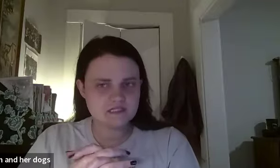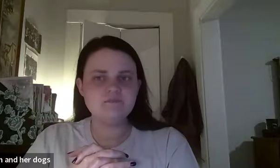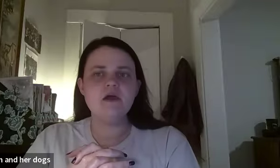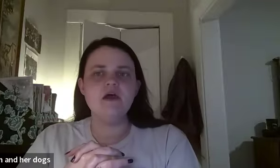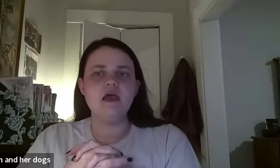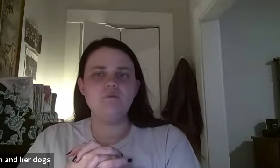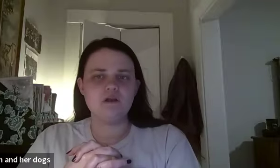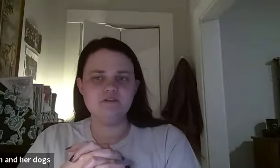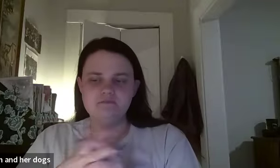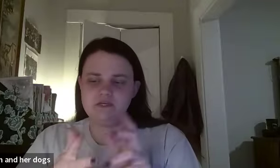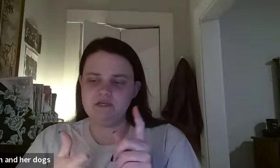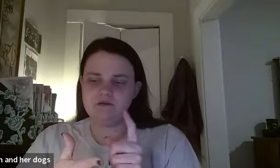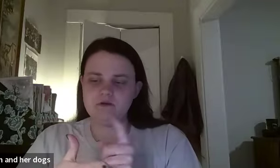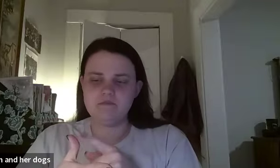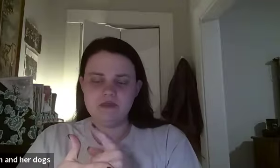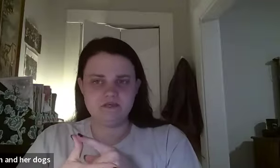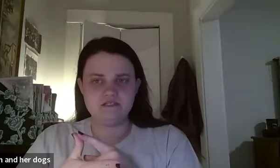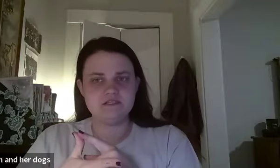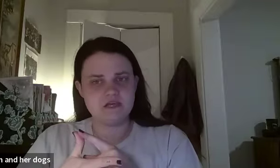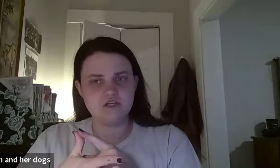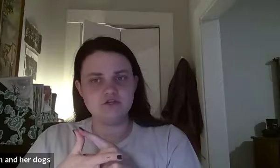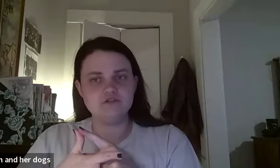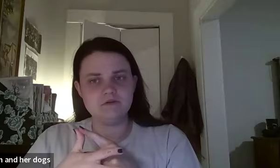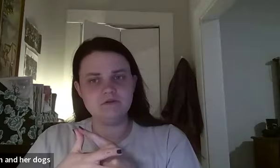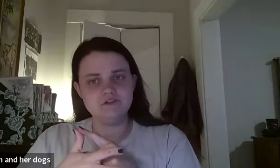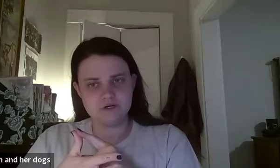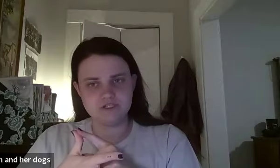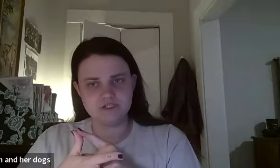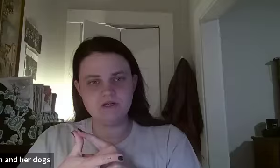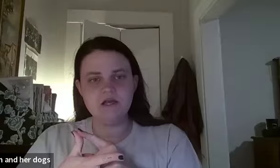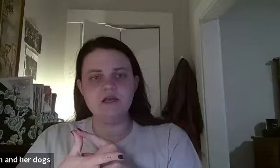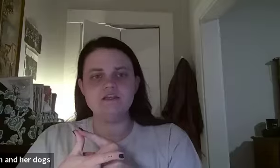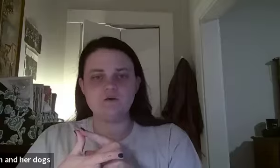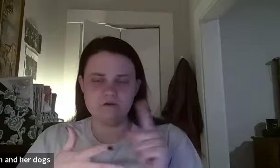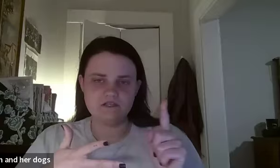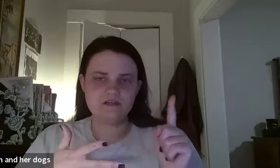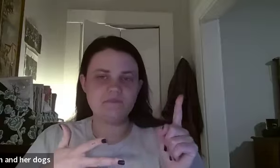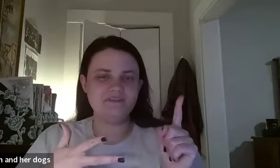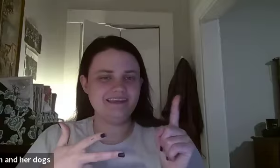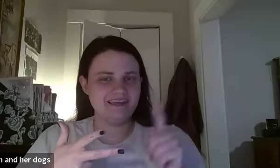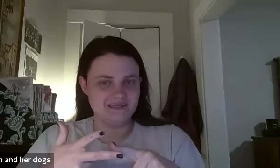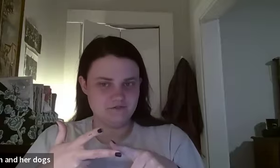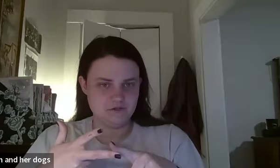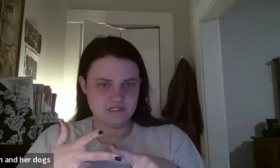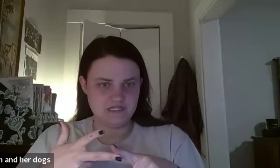sentence. And one of the main things is that your WH question word is always going to come at the end of your